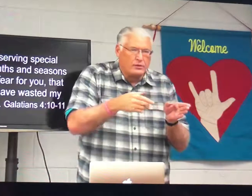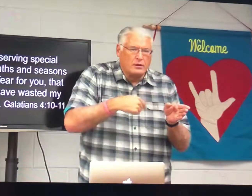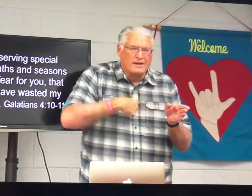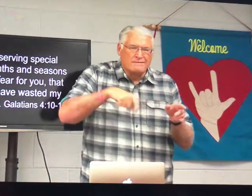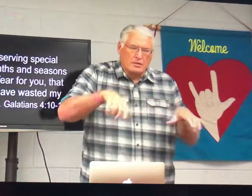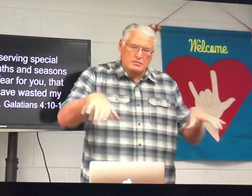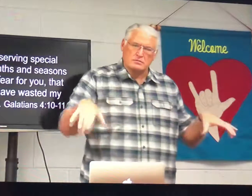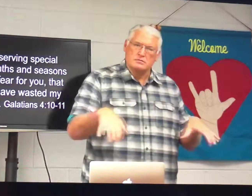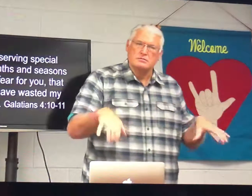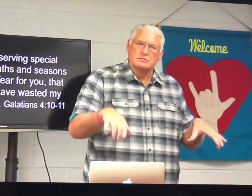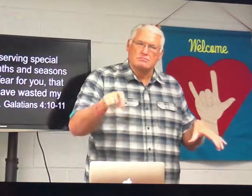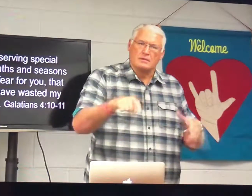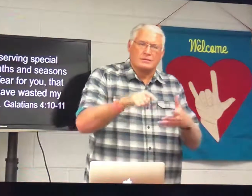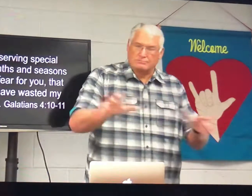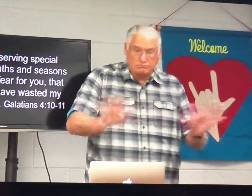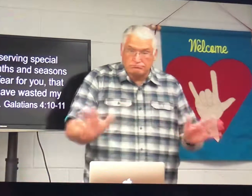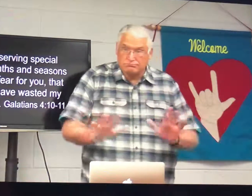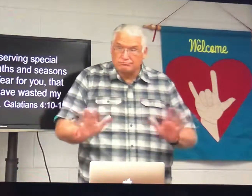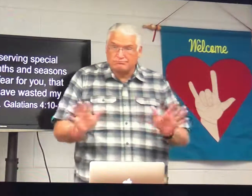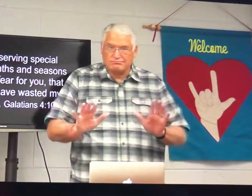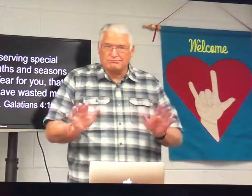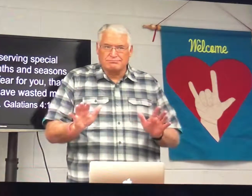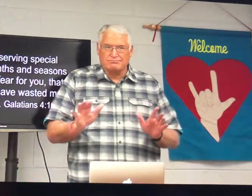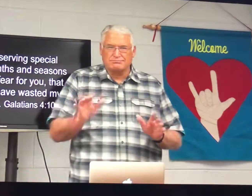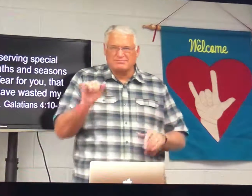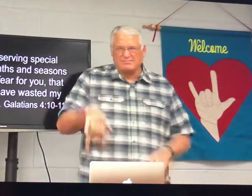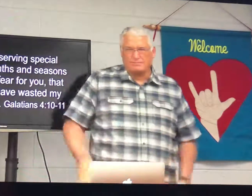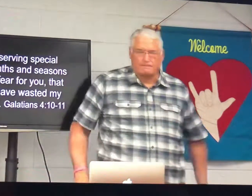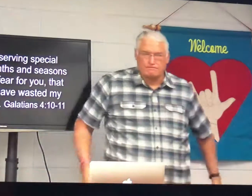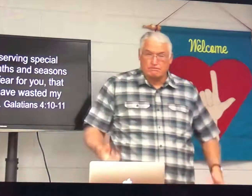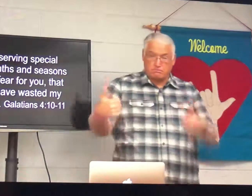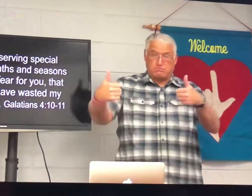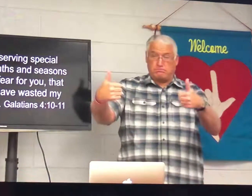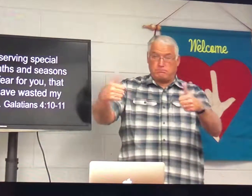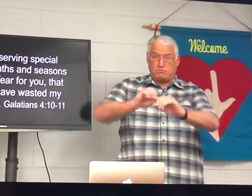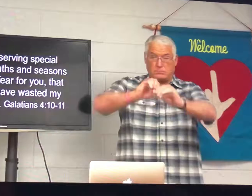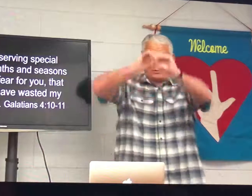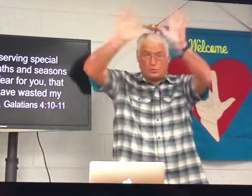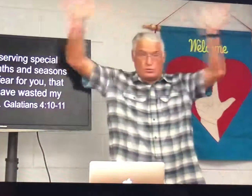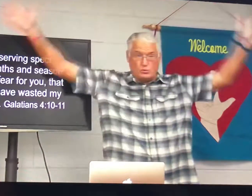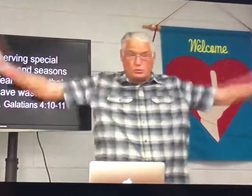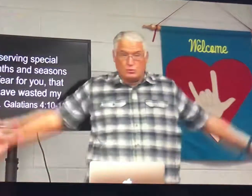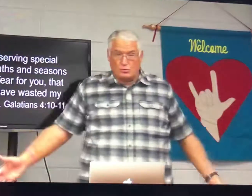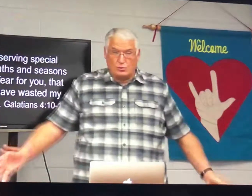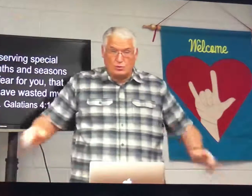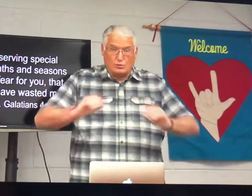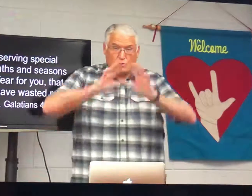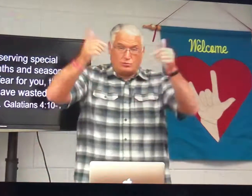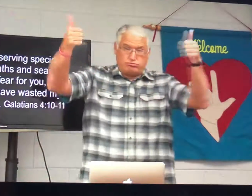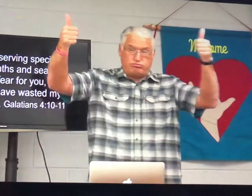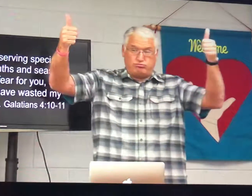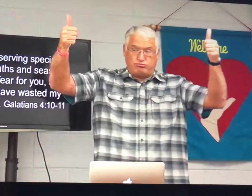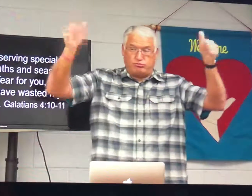the bases. And guess what? Caleb Joseph has been swinging the bat well here in the last little while. He certainly